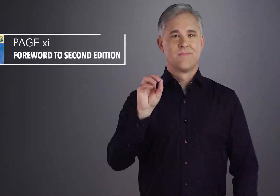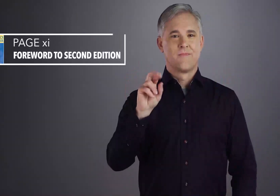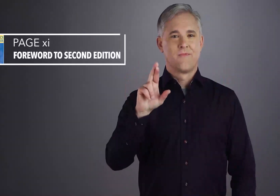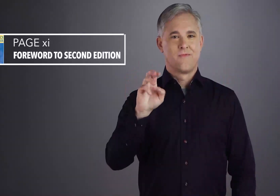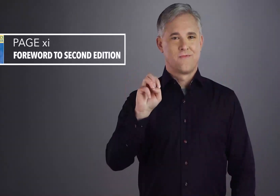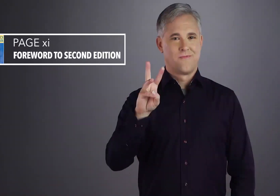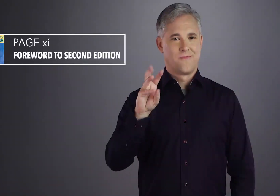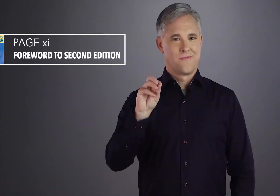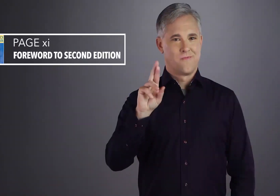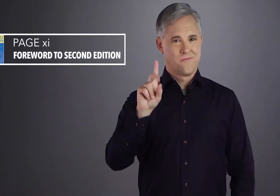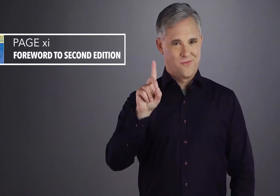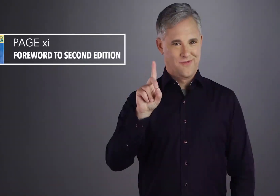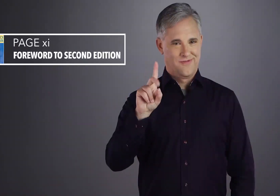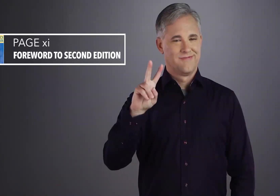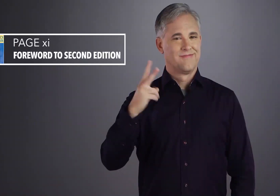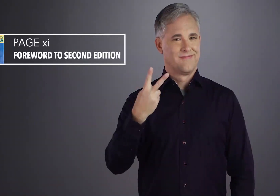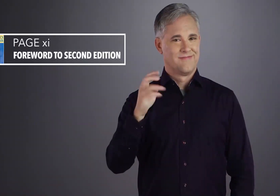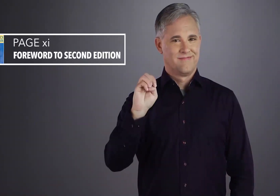Foreword to Second Edition.